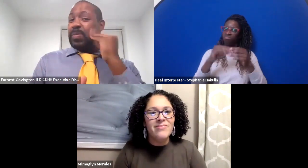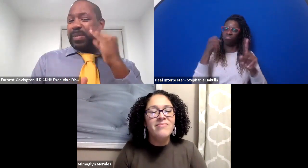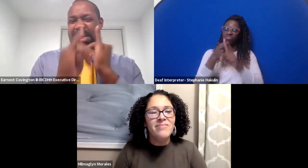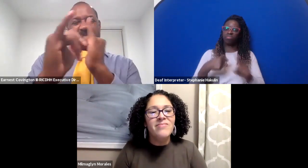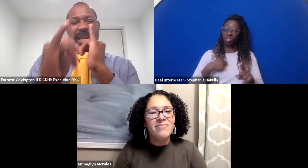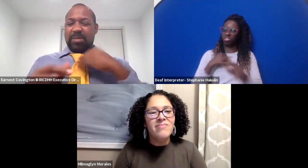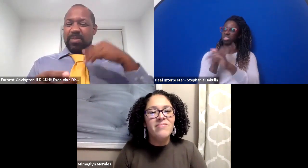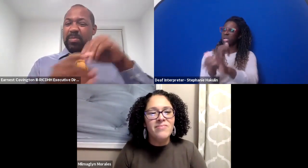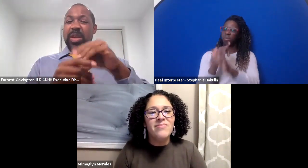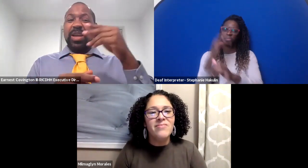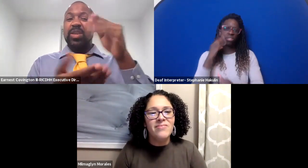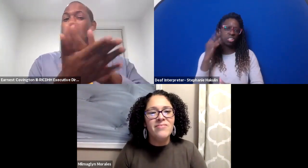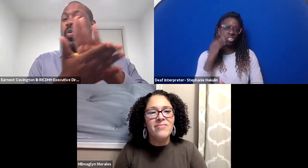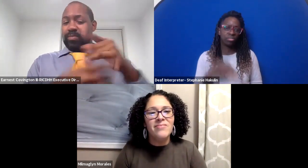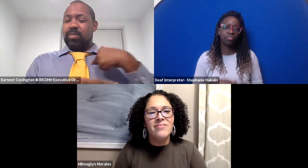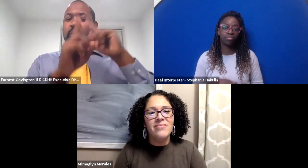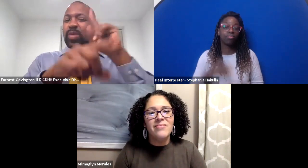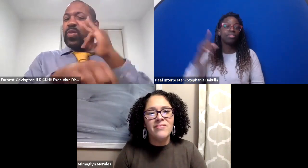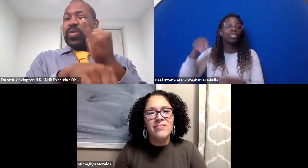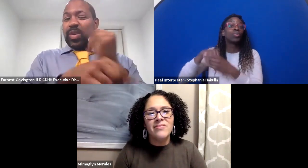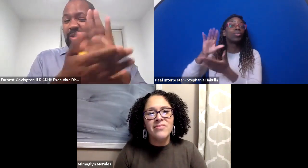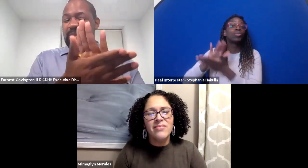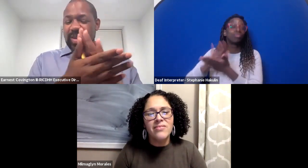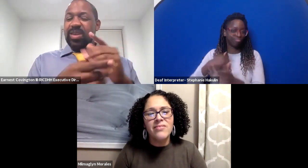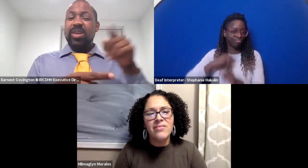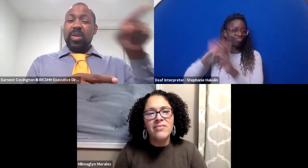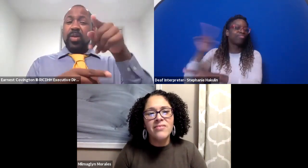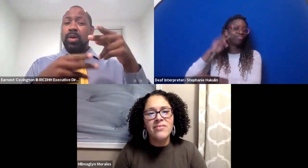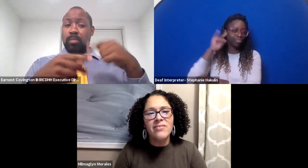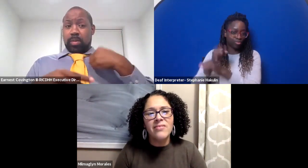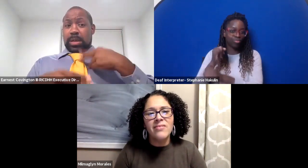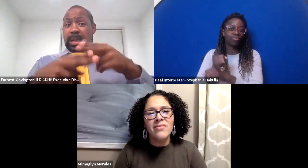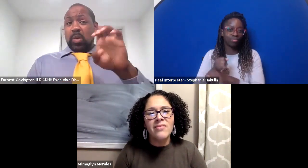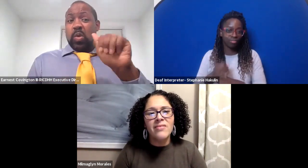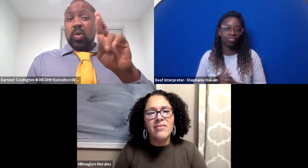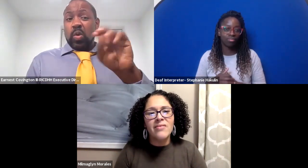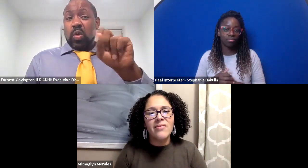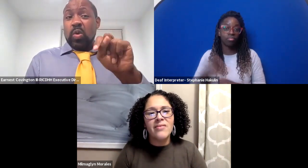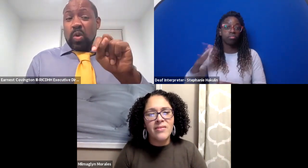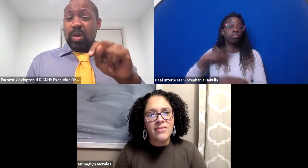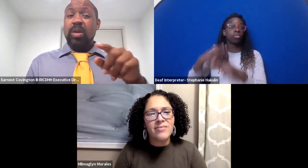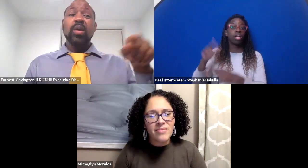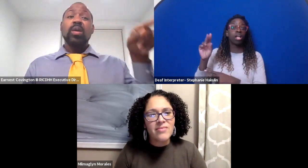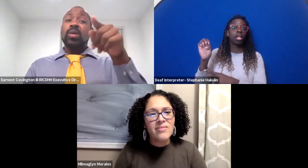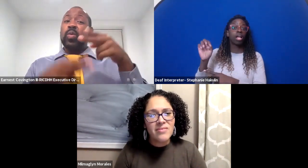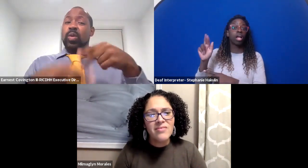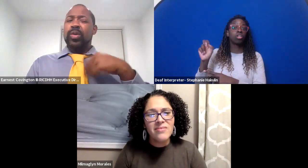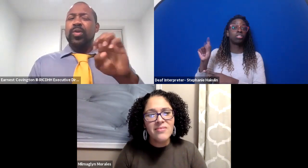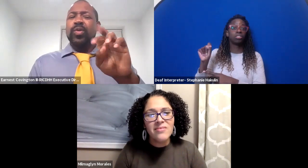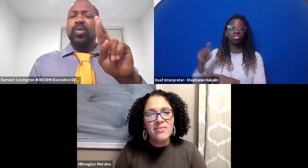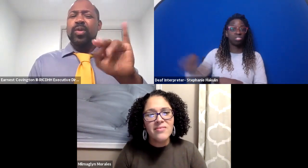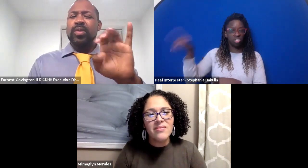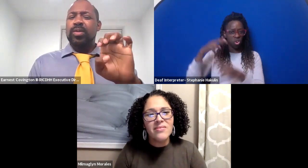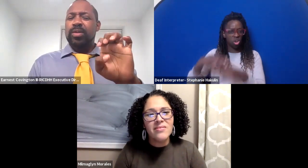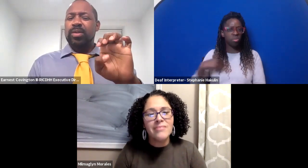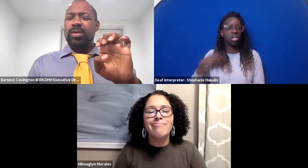deaf. Oh, wow. I can relate to that experience. When I was at the School for the Deaf, you know, my name is